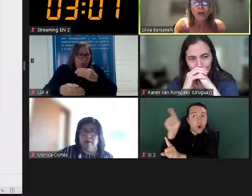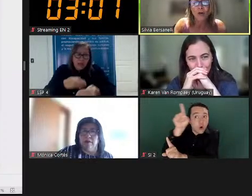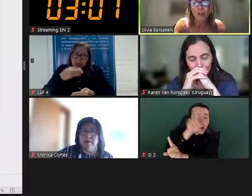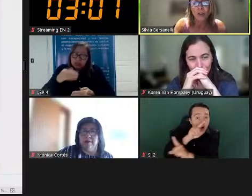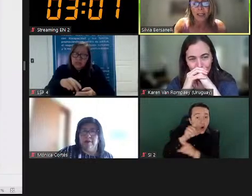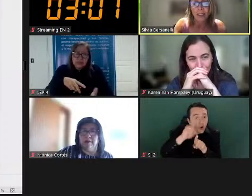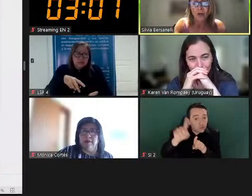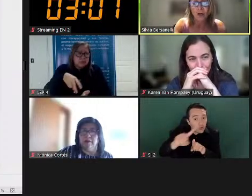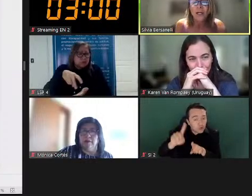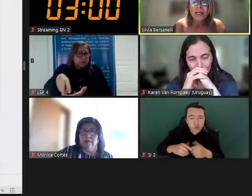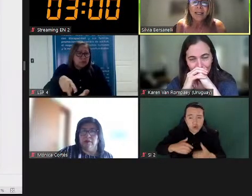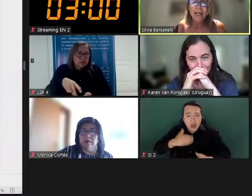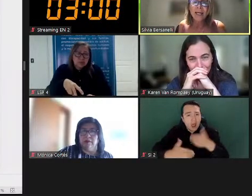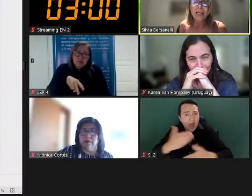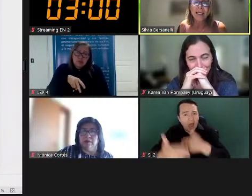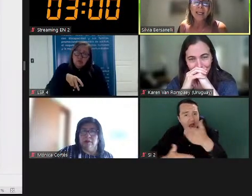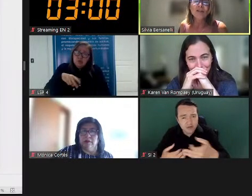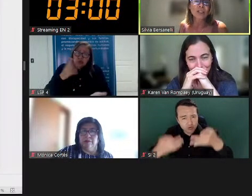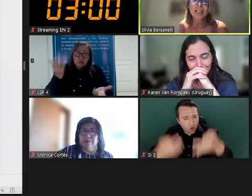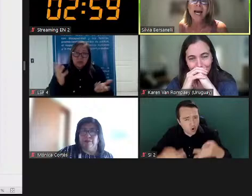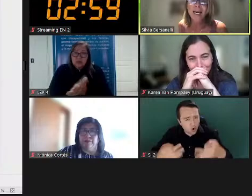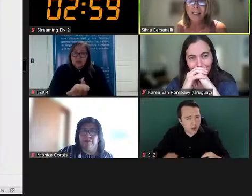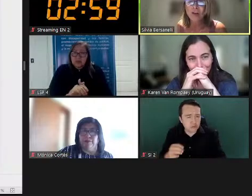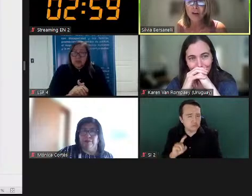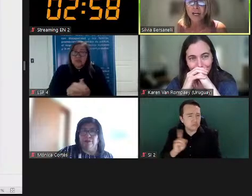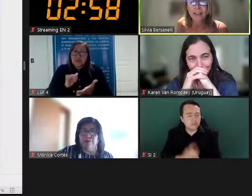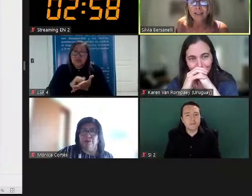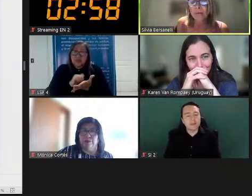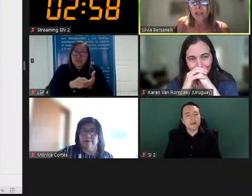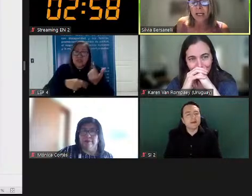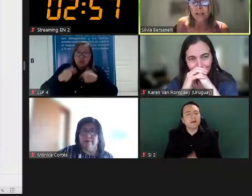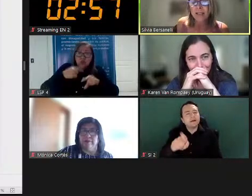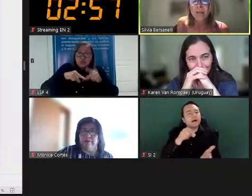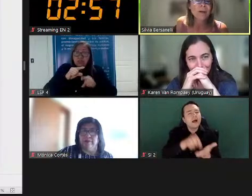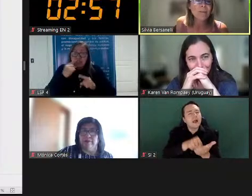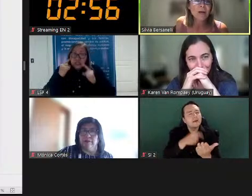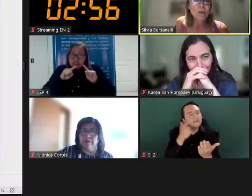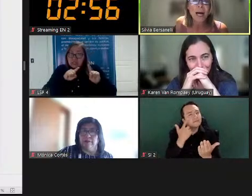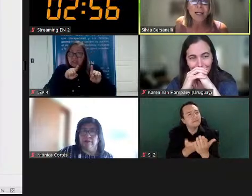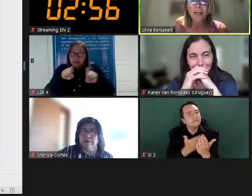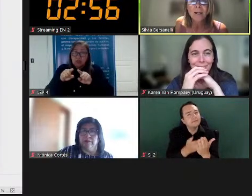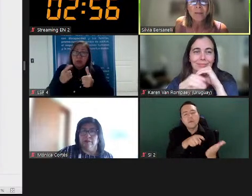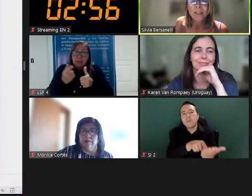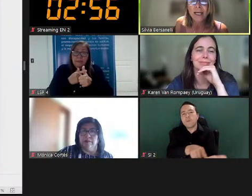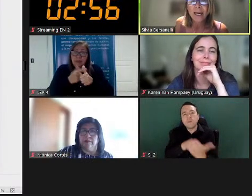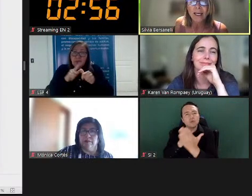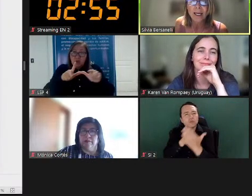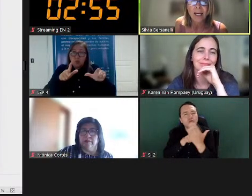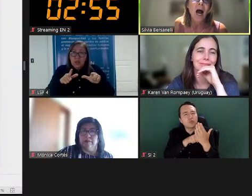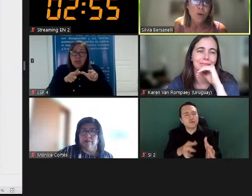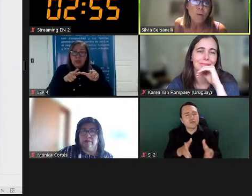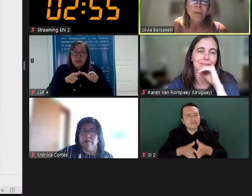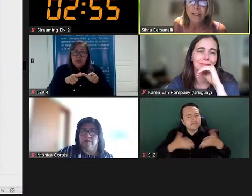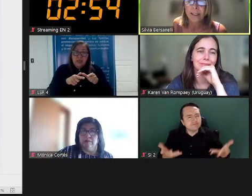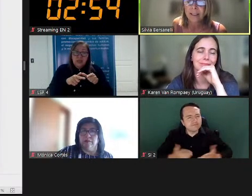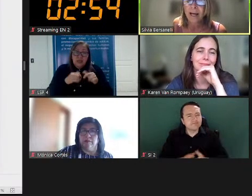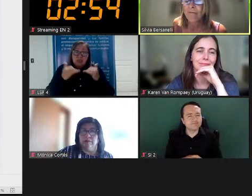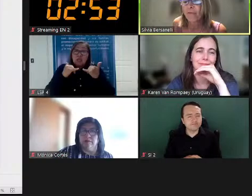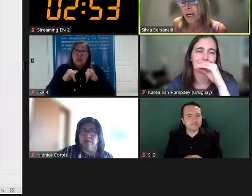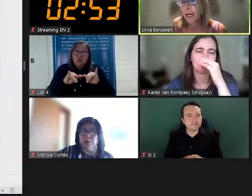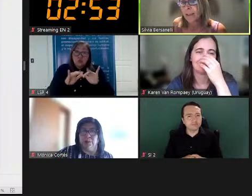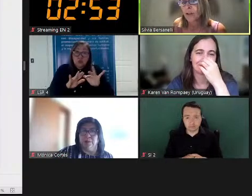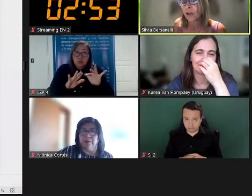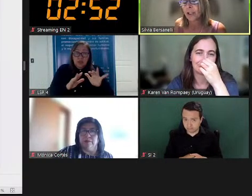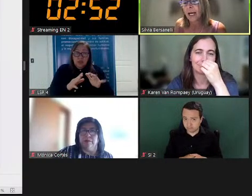have any progress regarding specific aspects so what is pointed out by this evidence well first